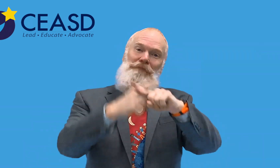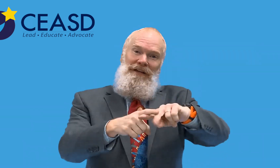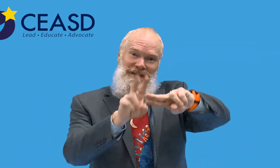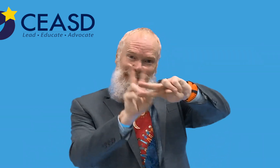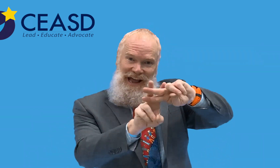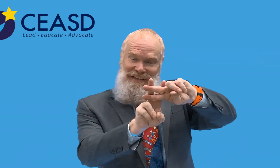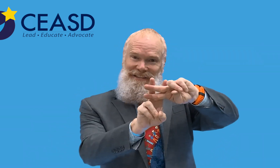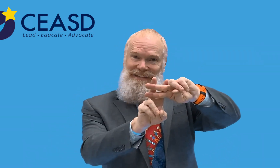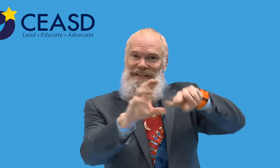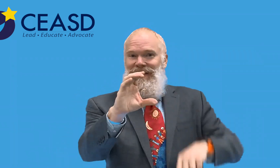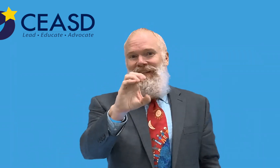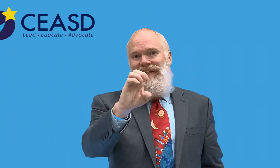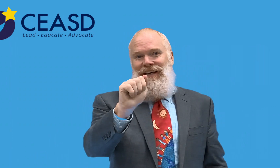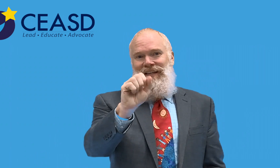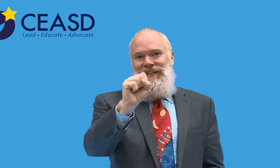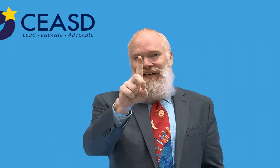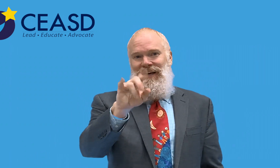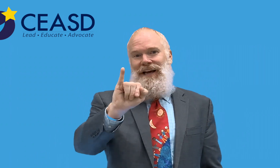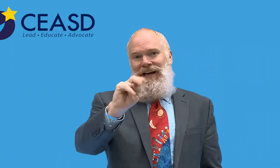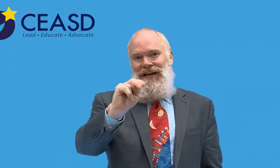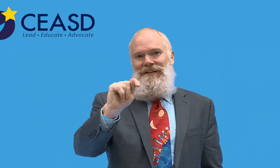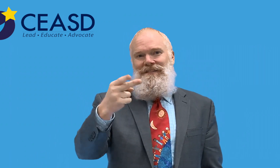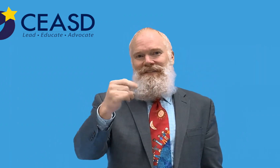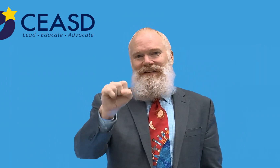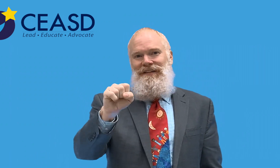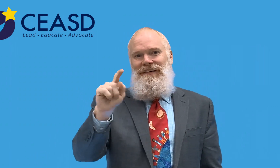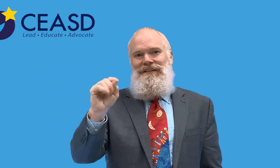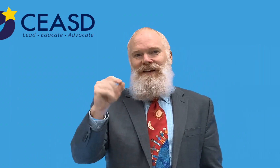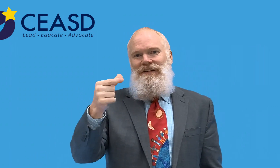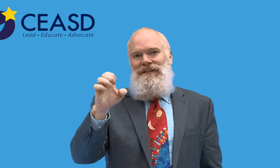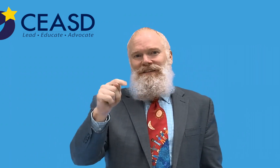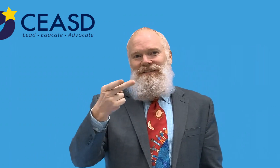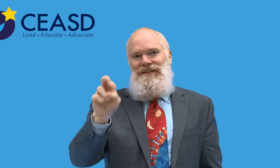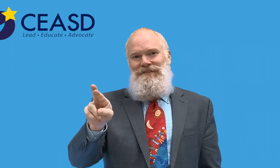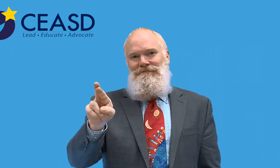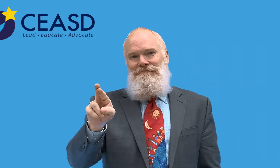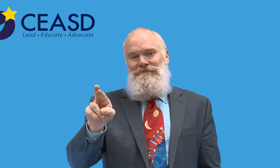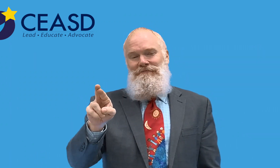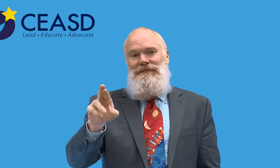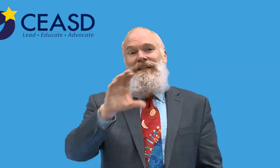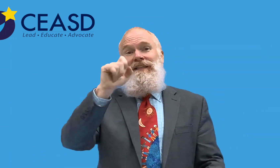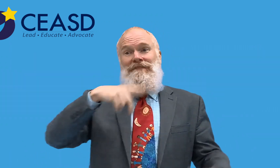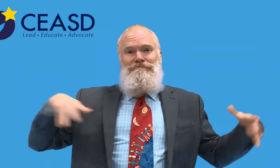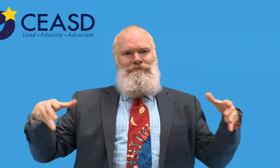for your support. Everyone, stay safe, stay healthy, happy holidays,